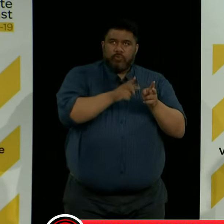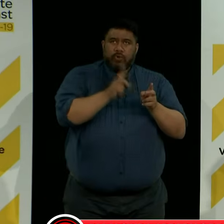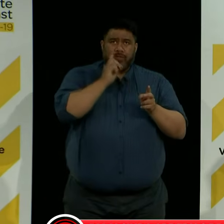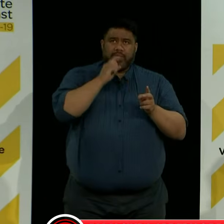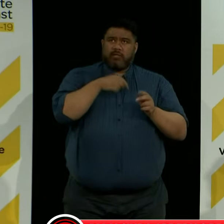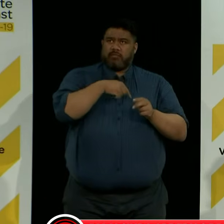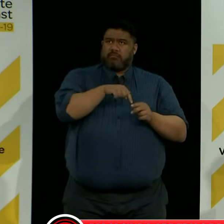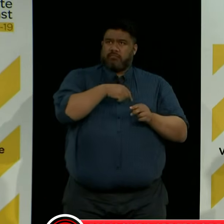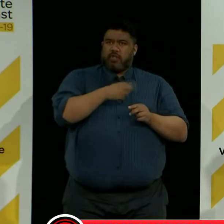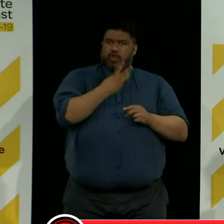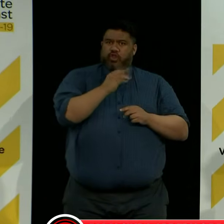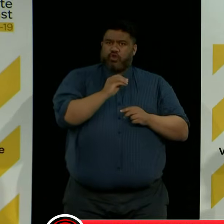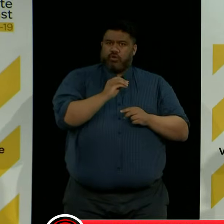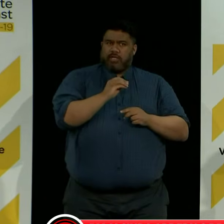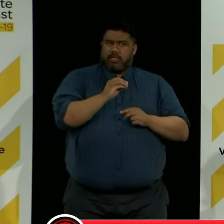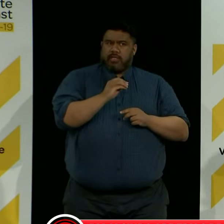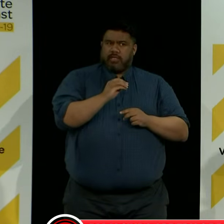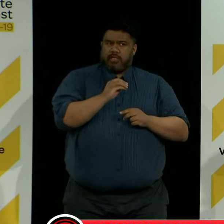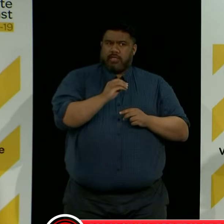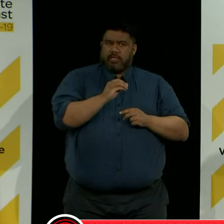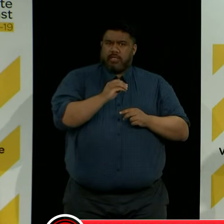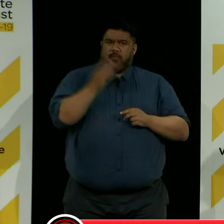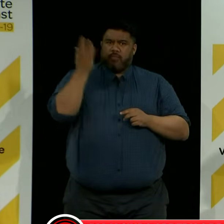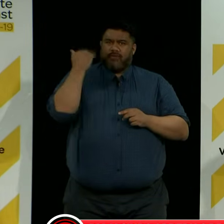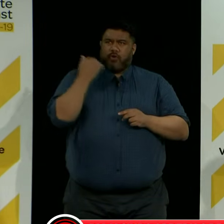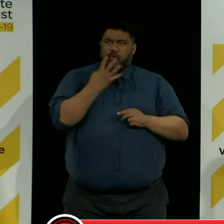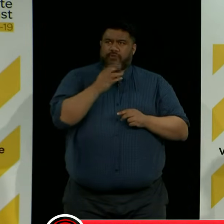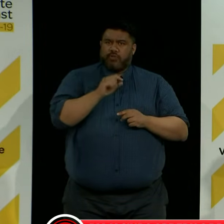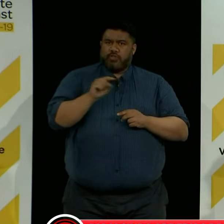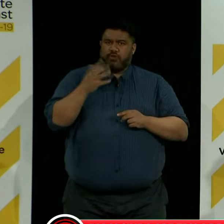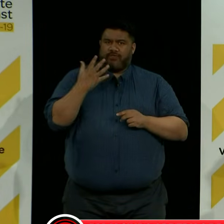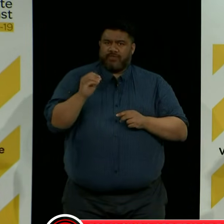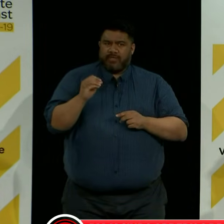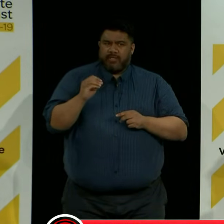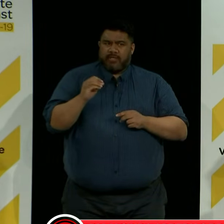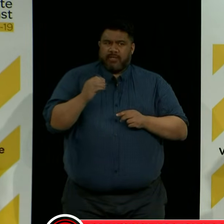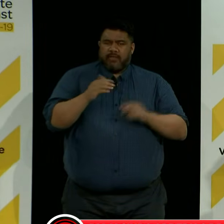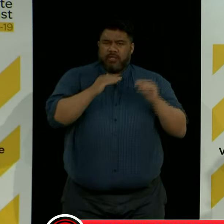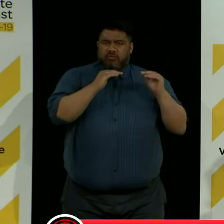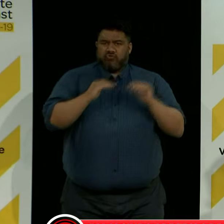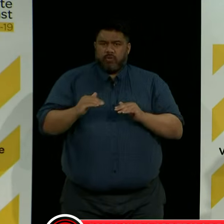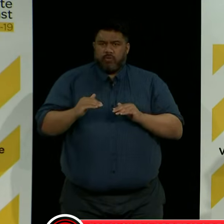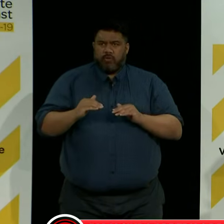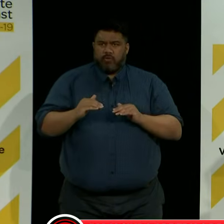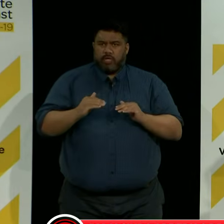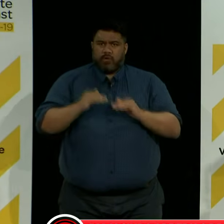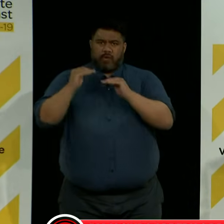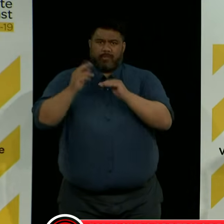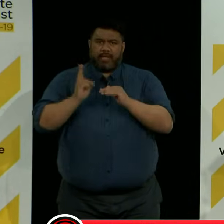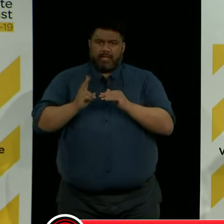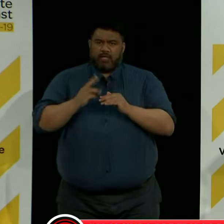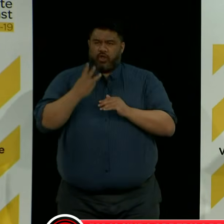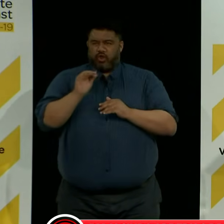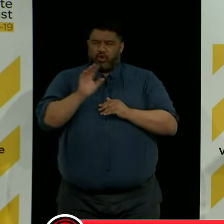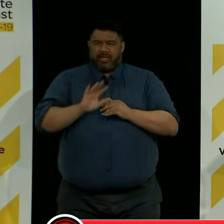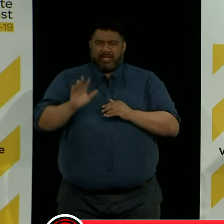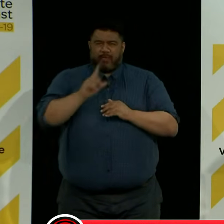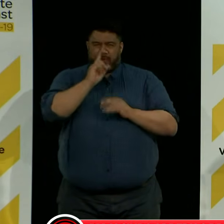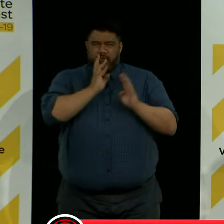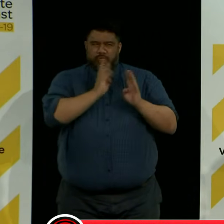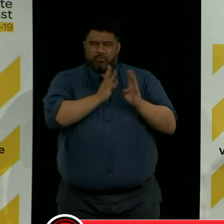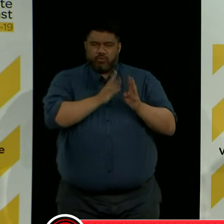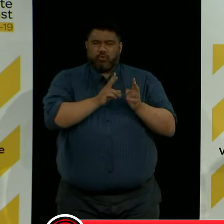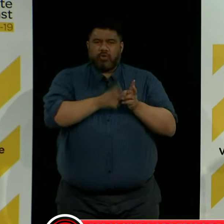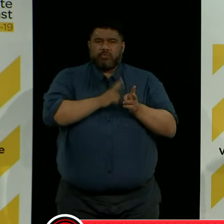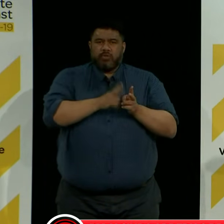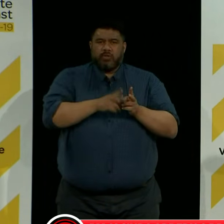this outbreak we were up in the 40s, between 40 and 50, then dropped down into the low teens. It's up around 30 now. So that's one of the things we will be